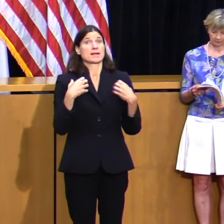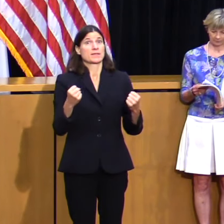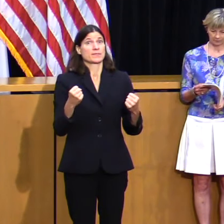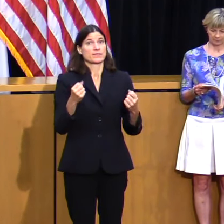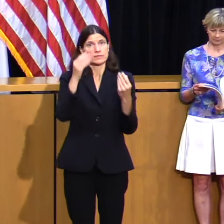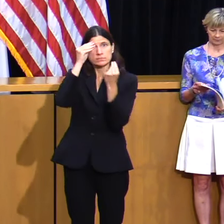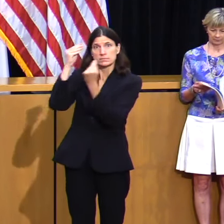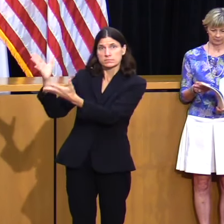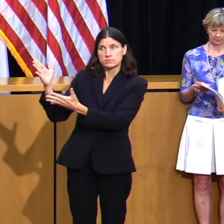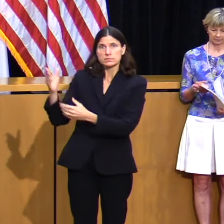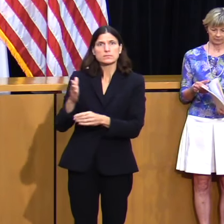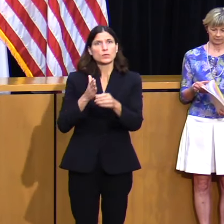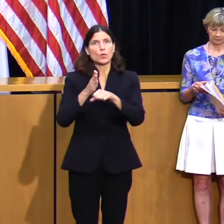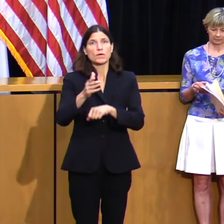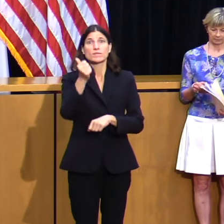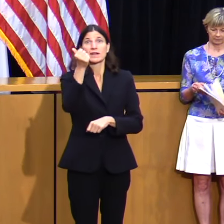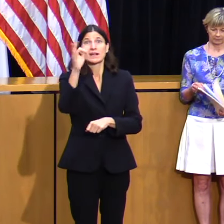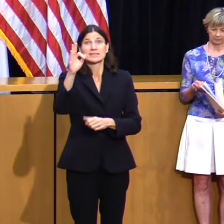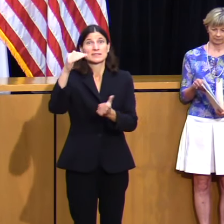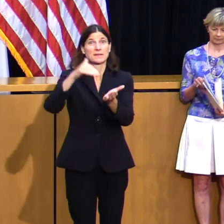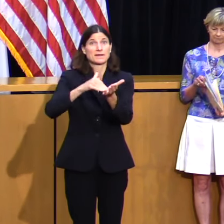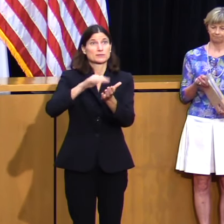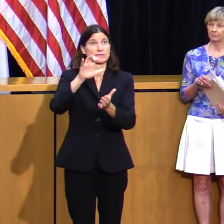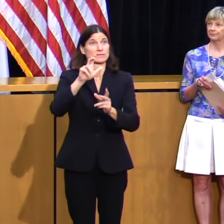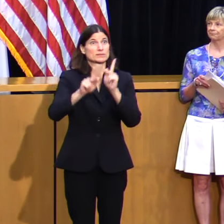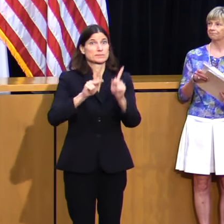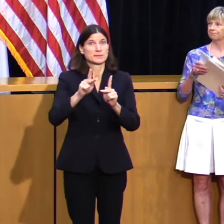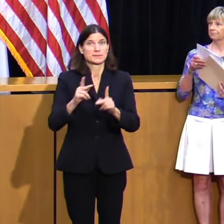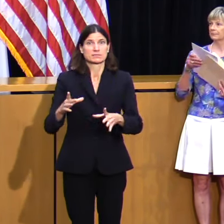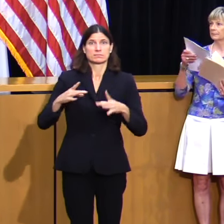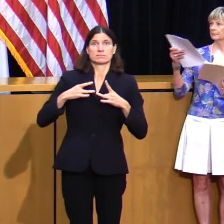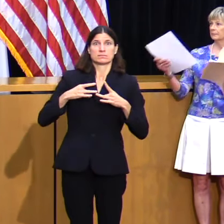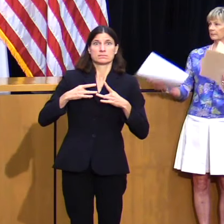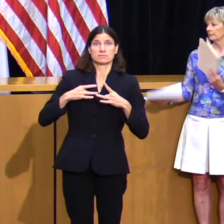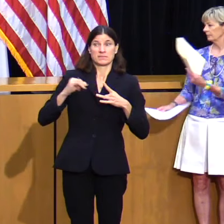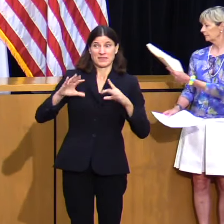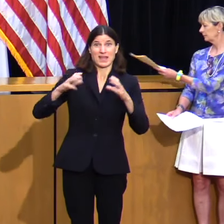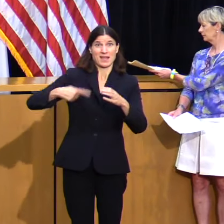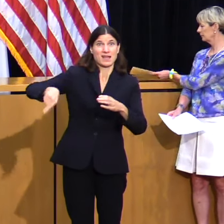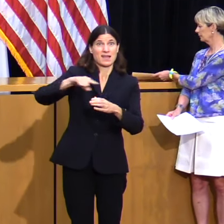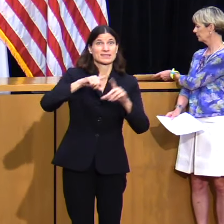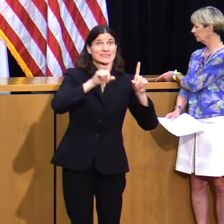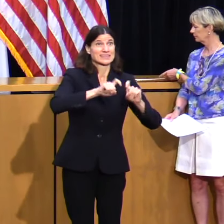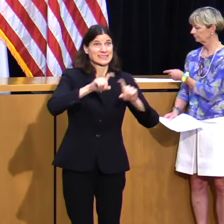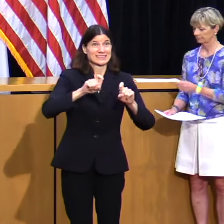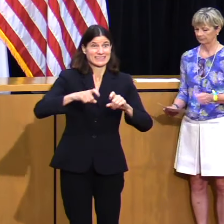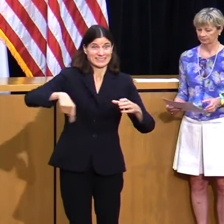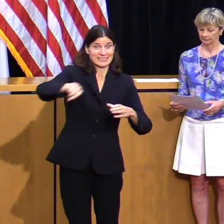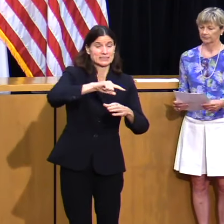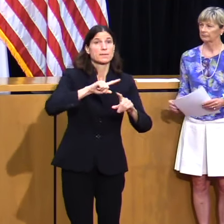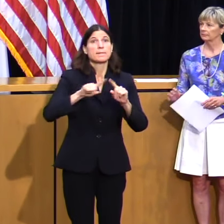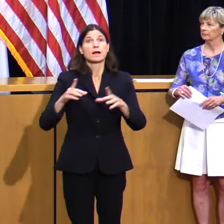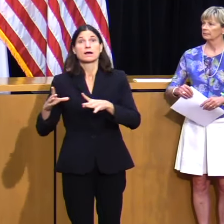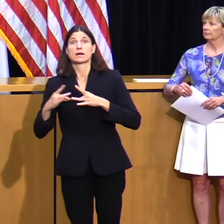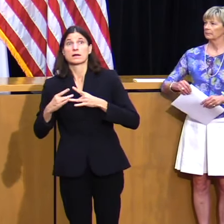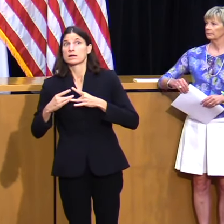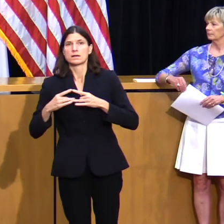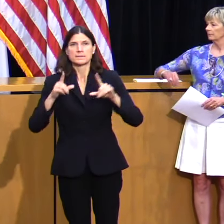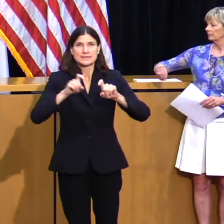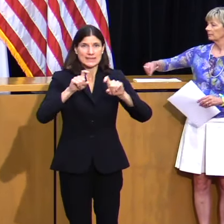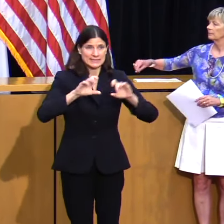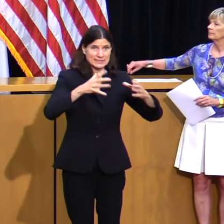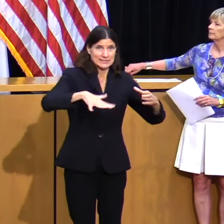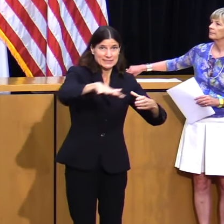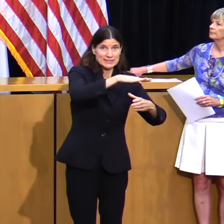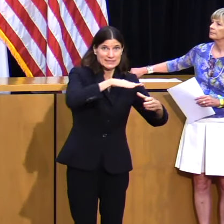19,500 new individuals who've been tested for COVID-19. As we said earlier this week, we've seen a steady and consistent increase in the number